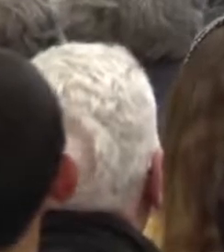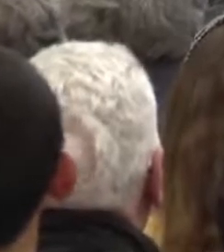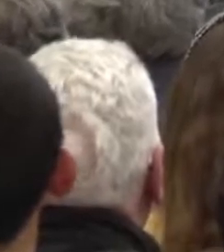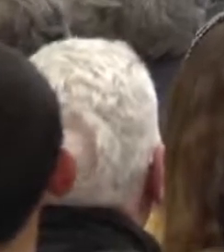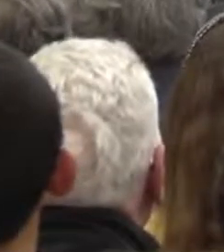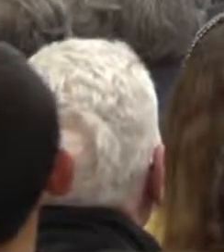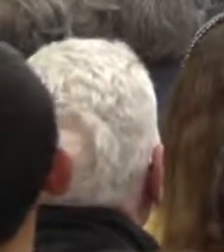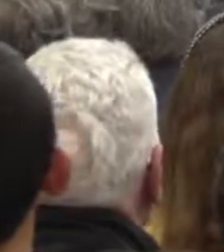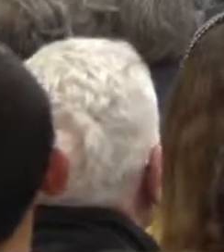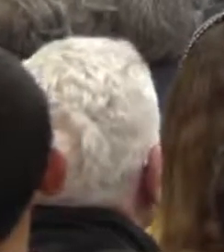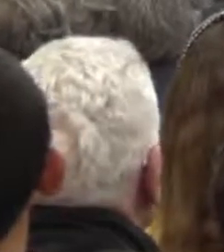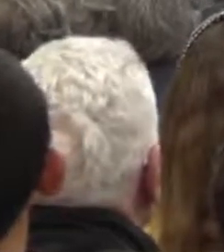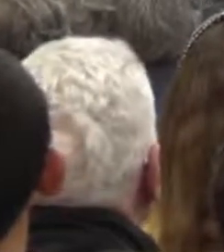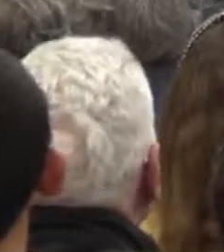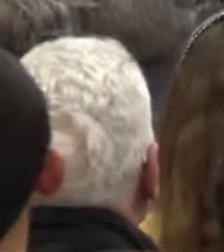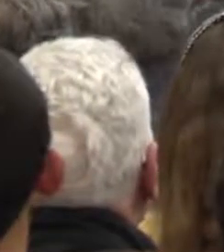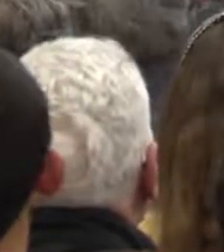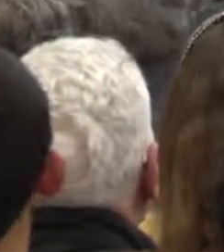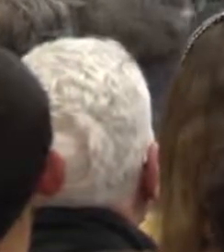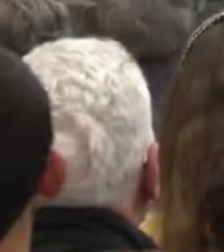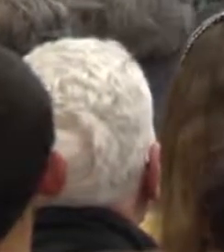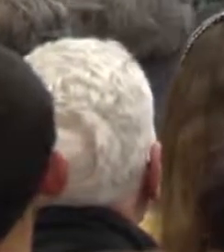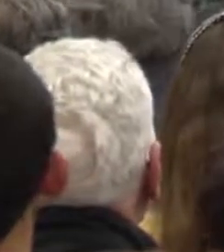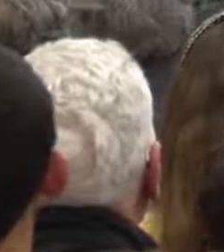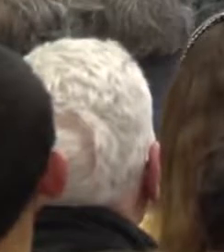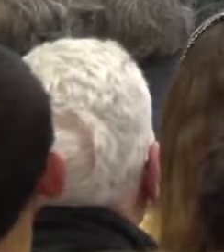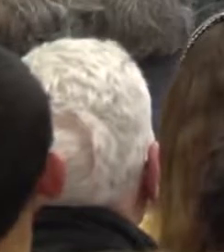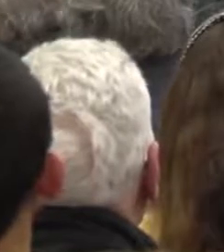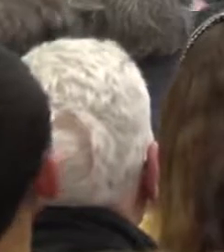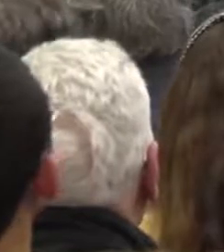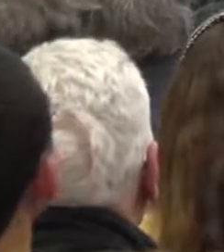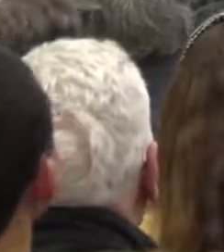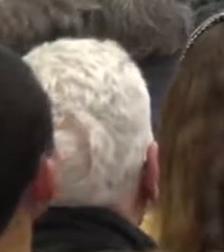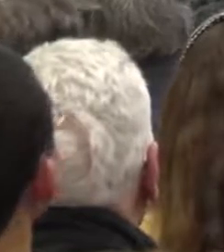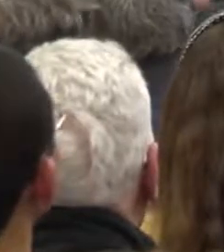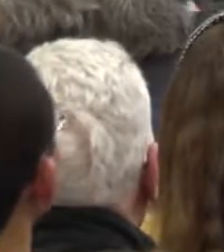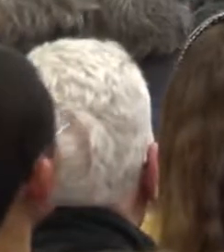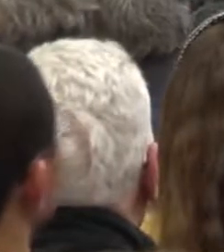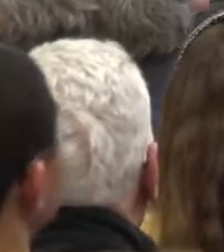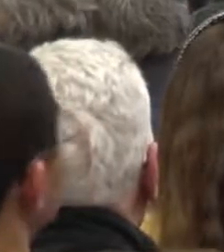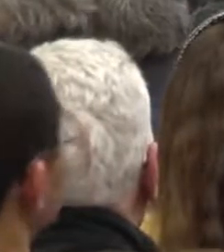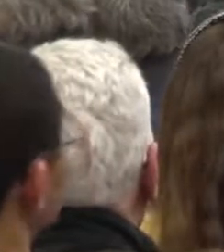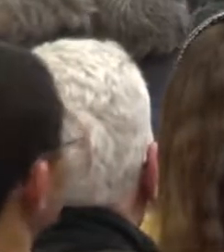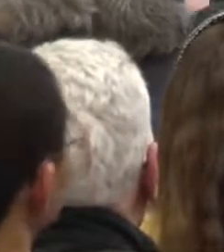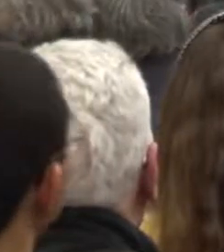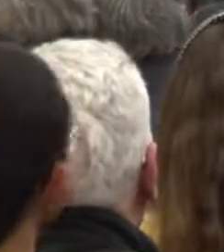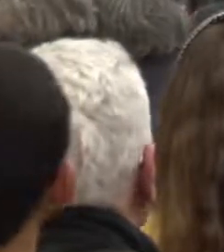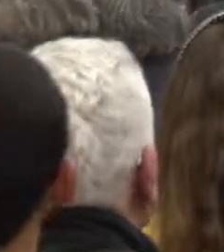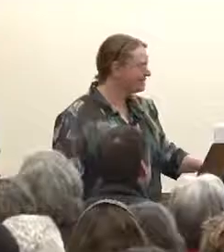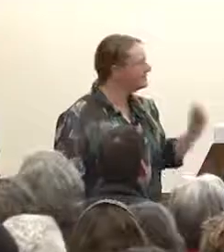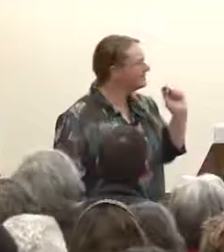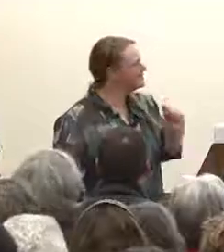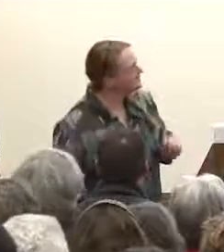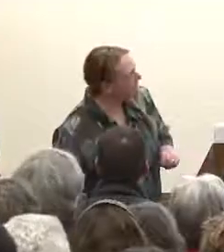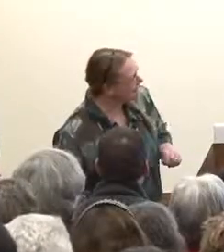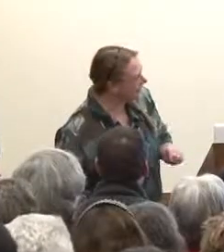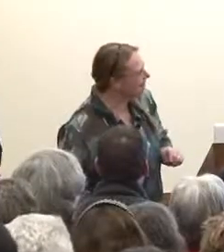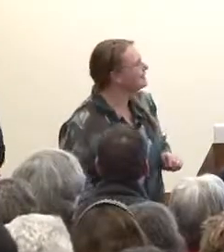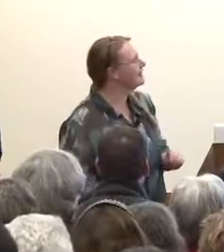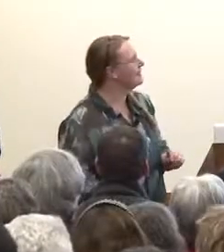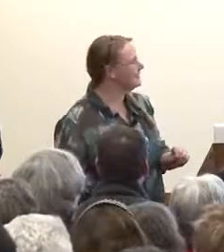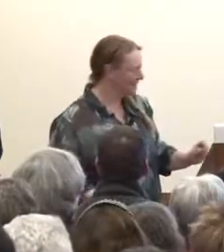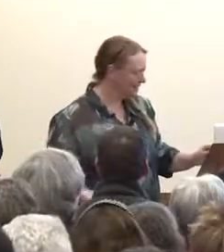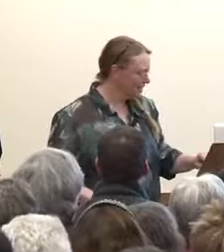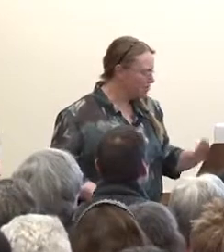I'm interested in what the toolkit is that we build our languages with. So let's pop the hood